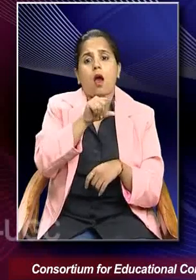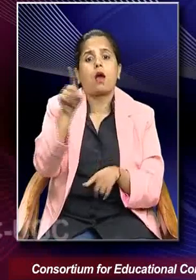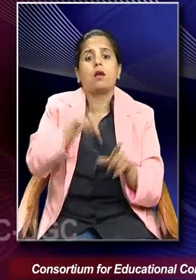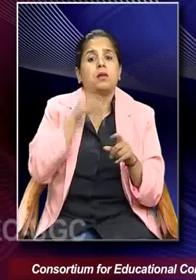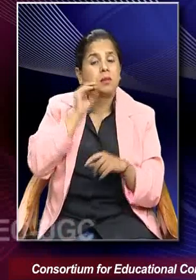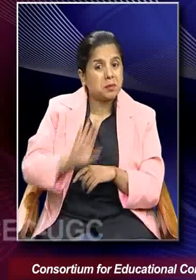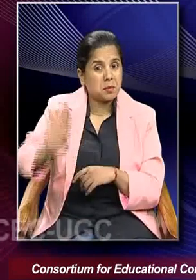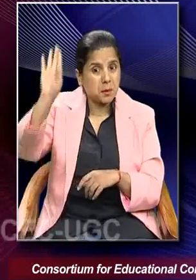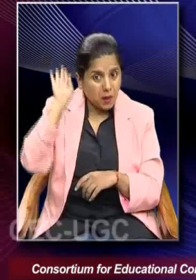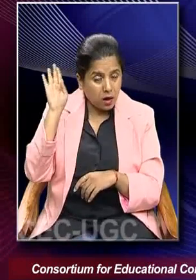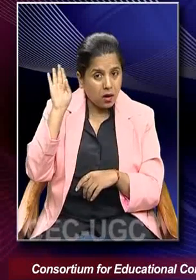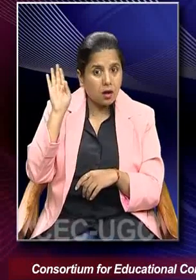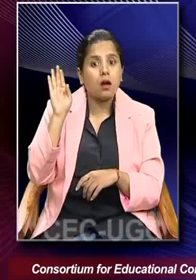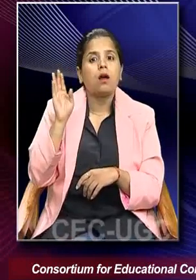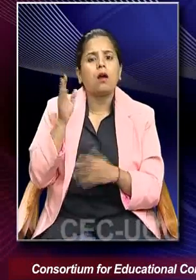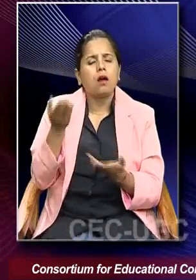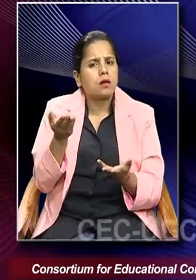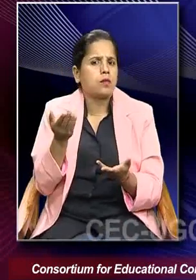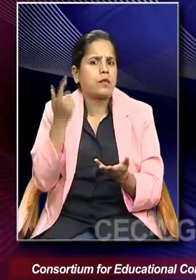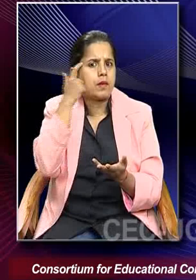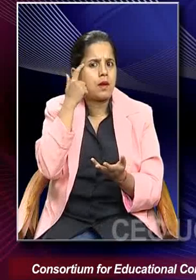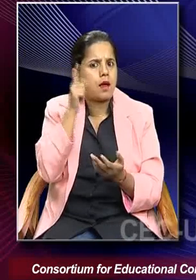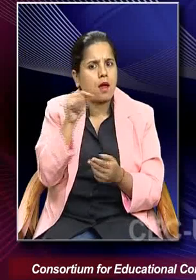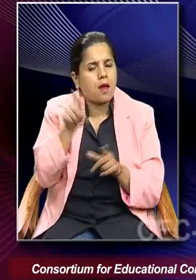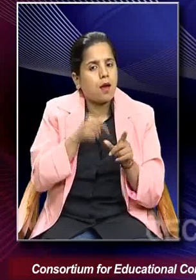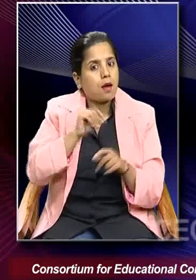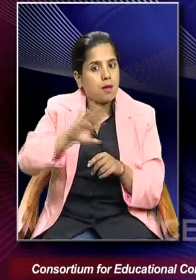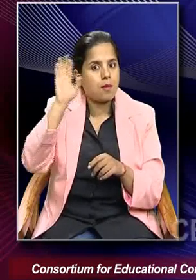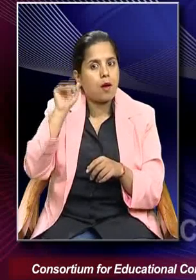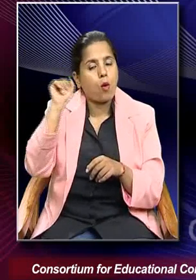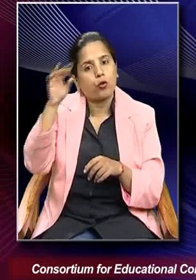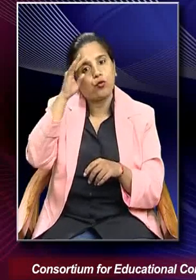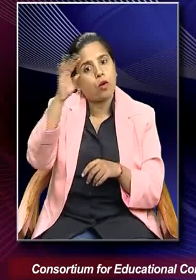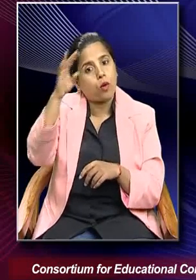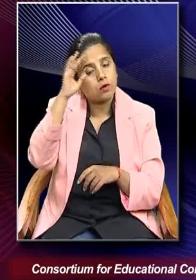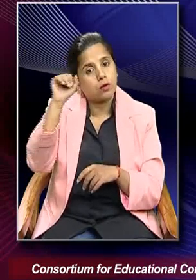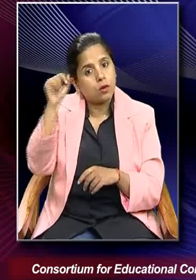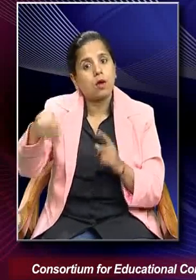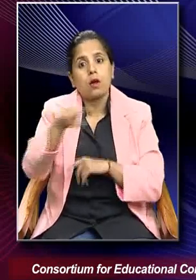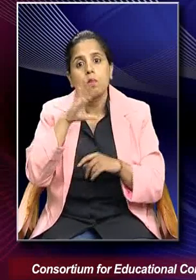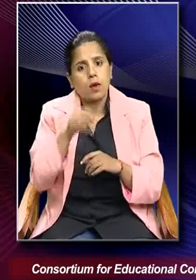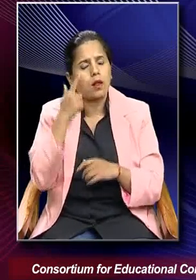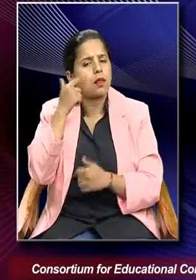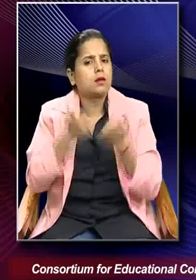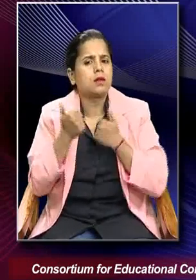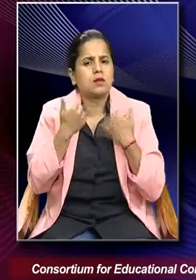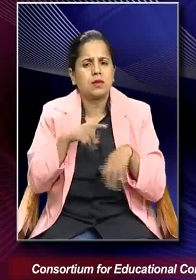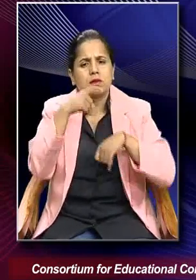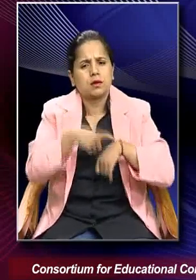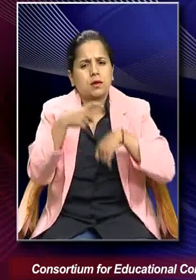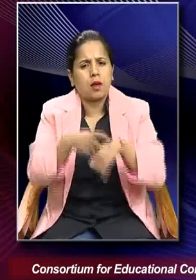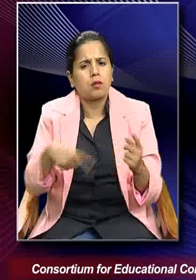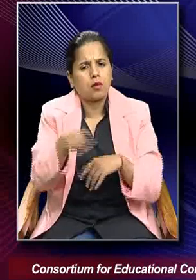back. So this is the philosophy which has tested time and